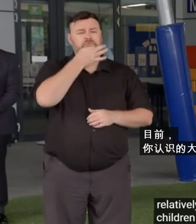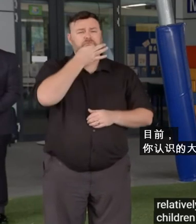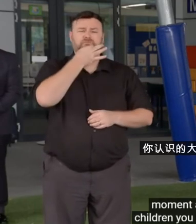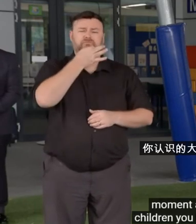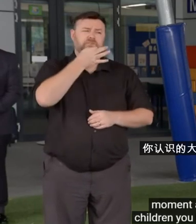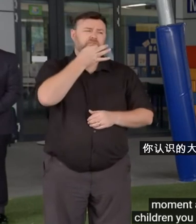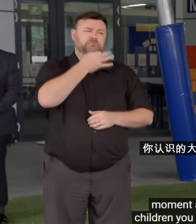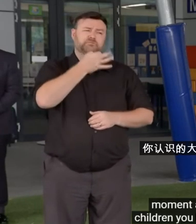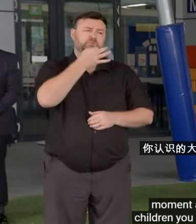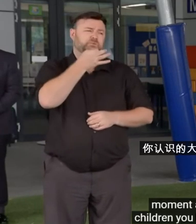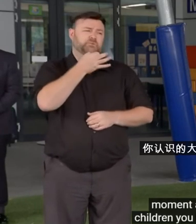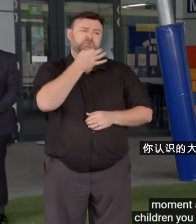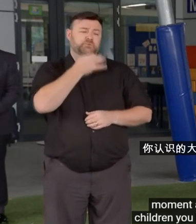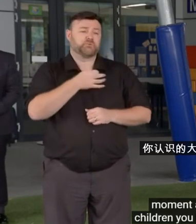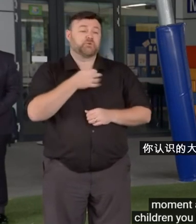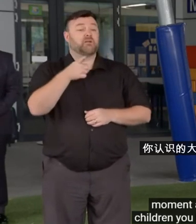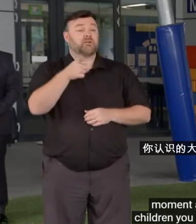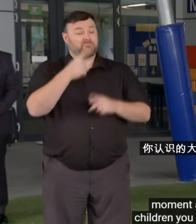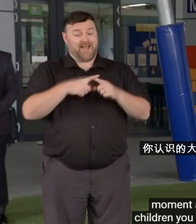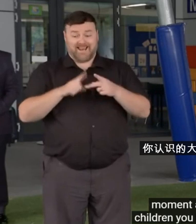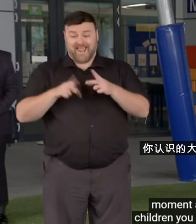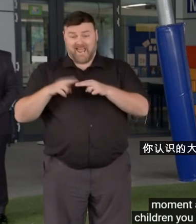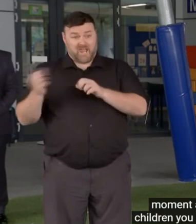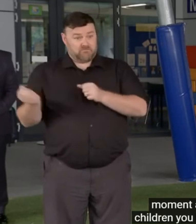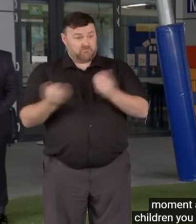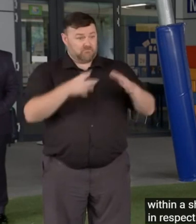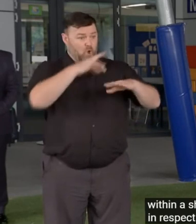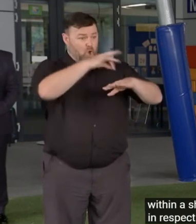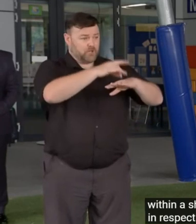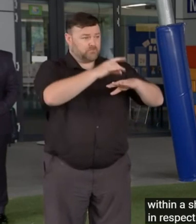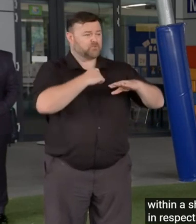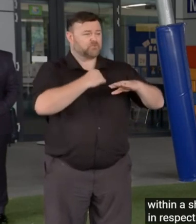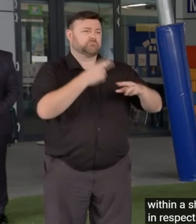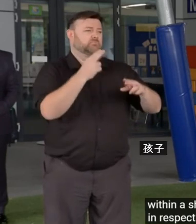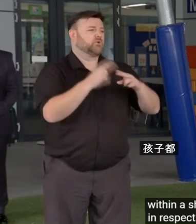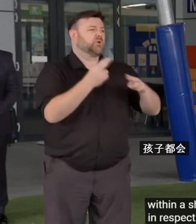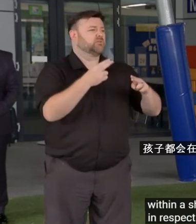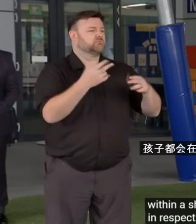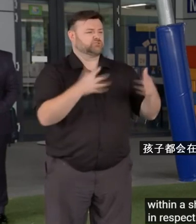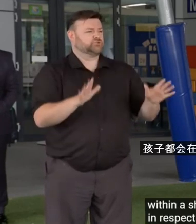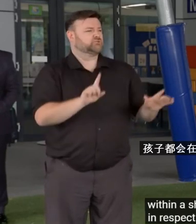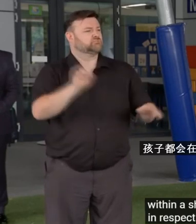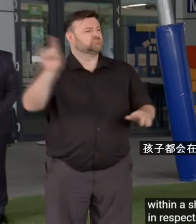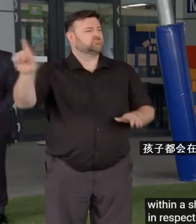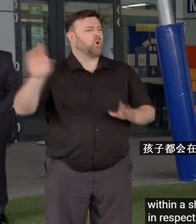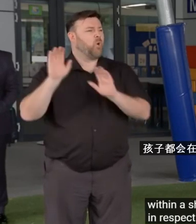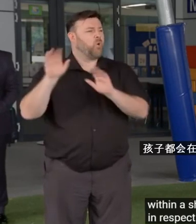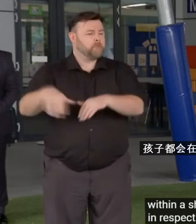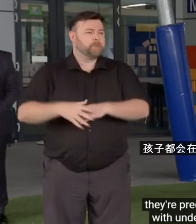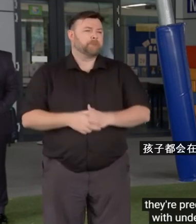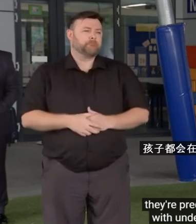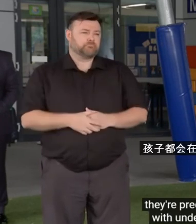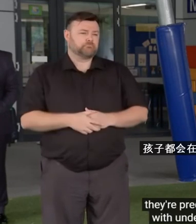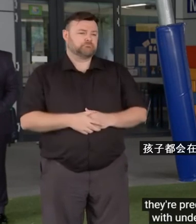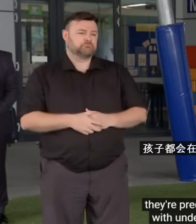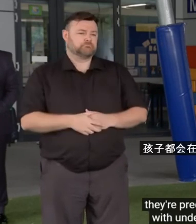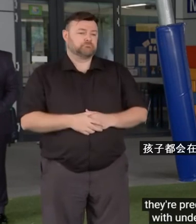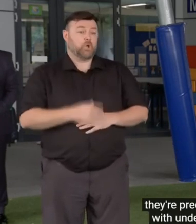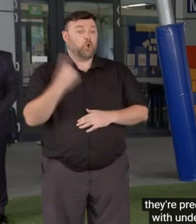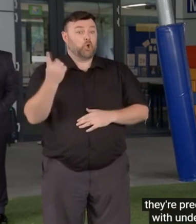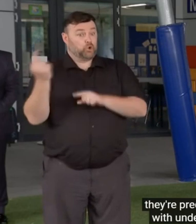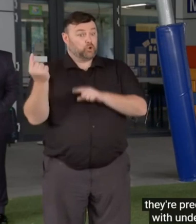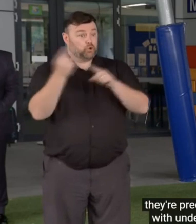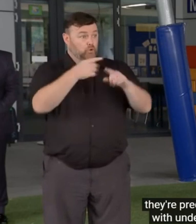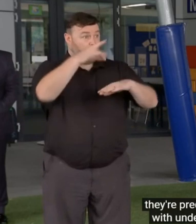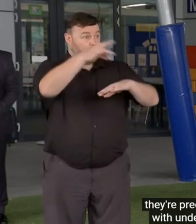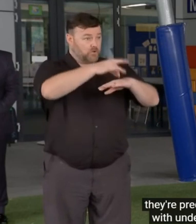home within a short time period. It's in respect of ICU admissions. They're predominantly children with underlying risk factors,